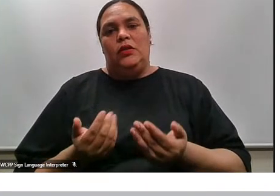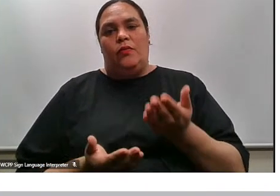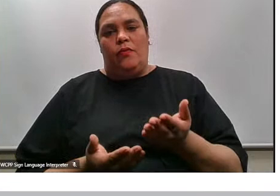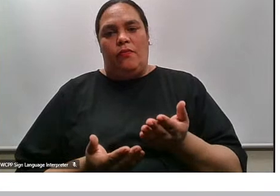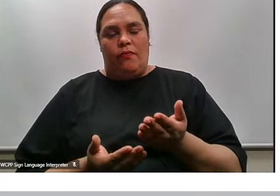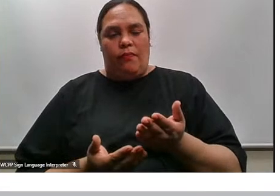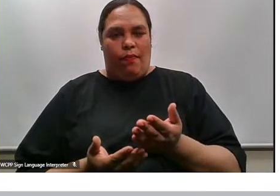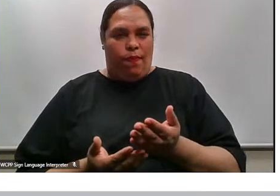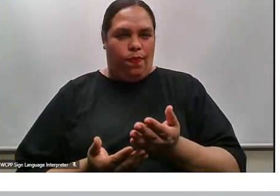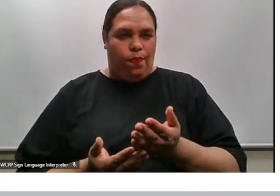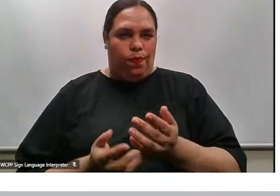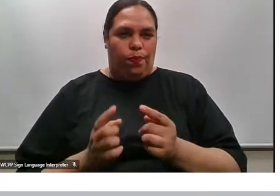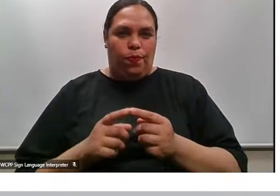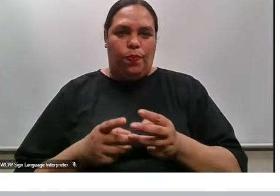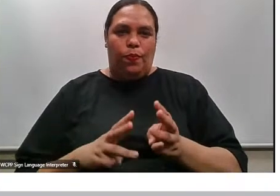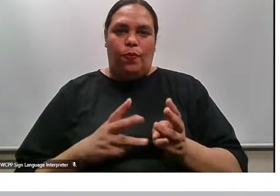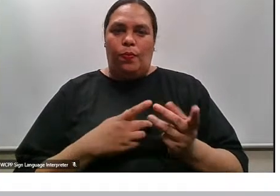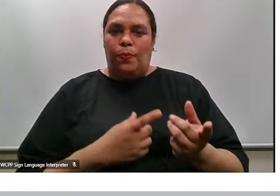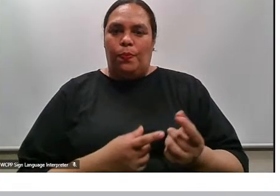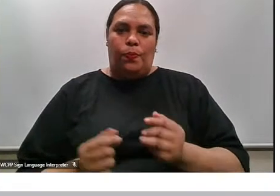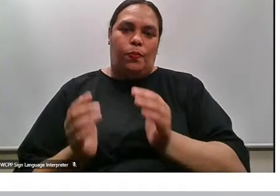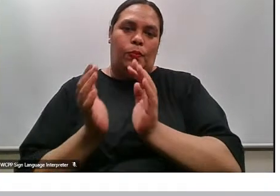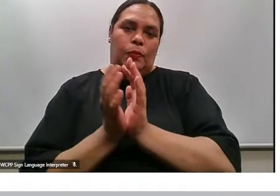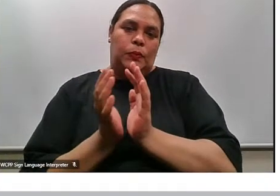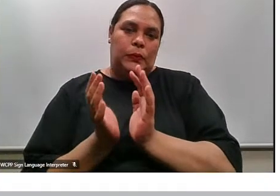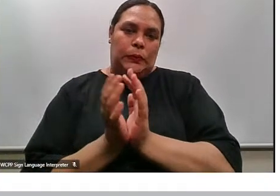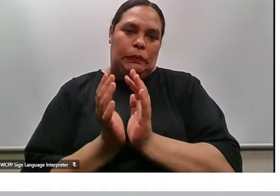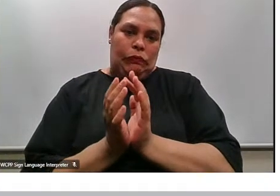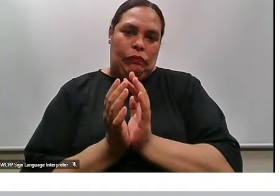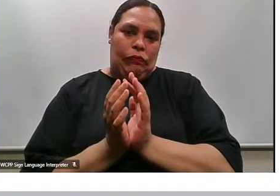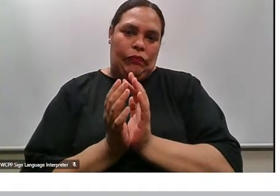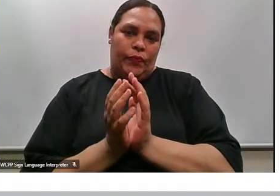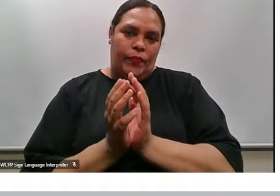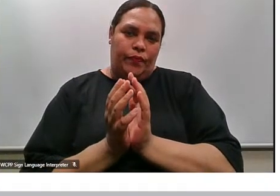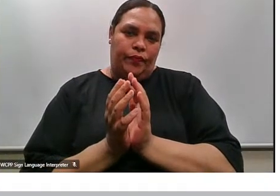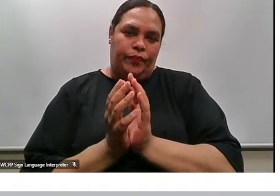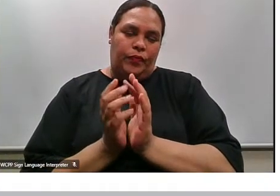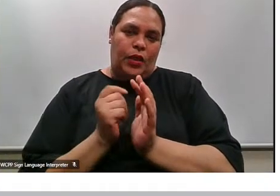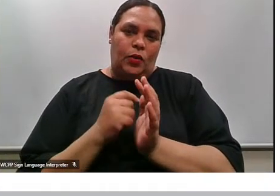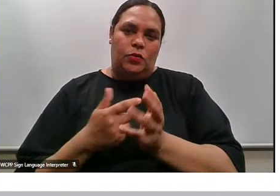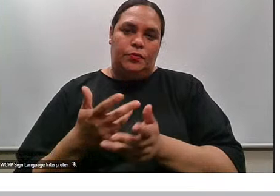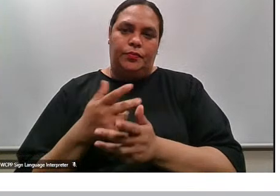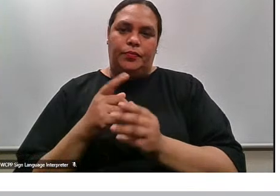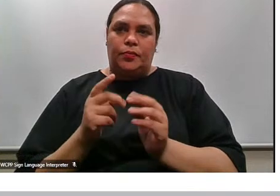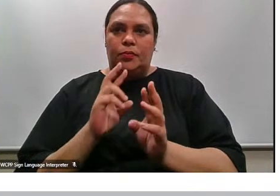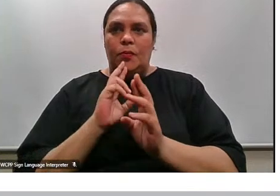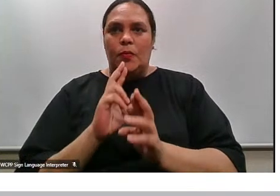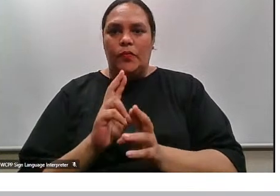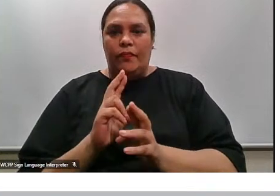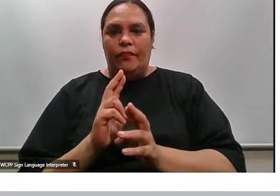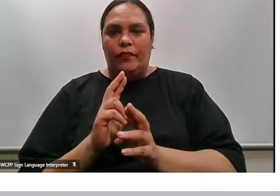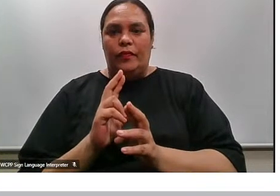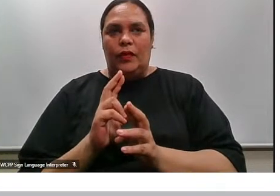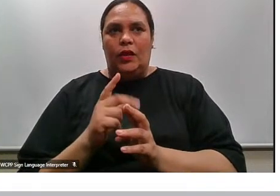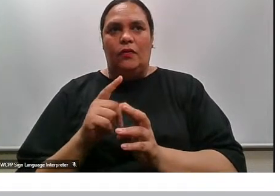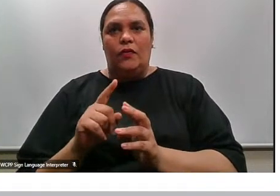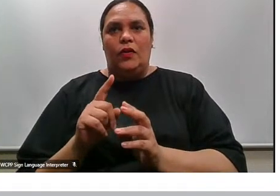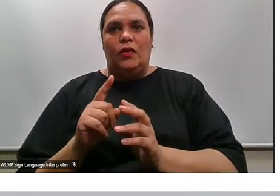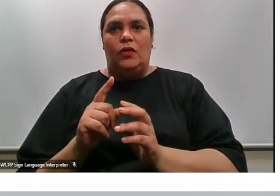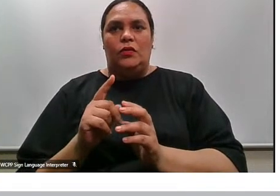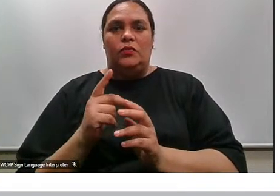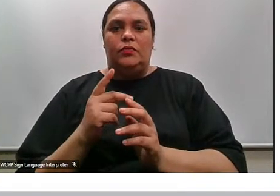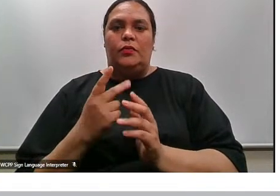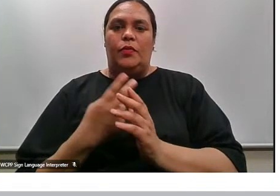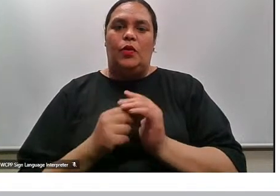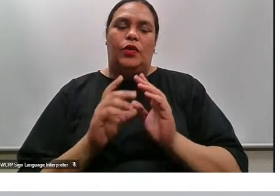Now, the way we are going to conduct the meeting, we will deal with the reports of both the department as